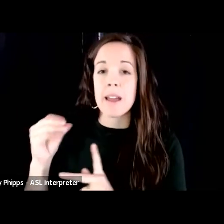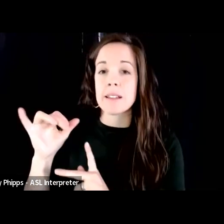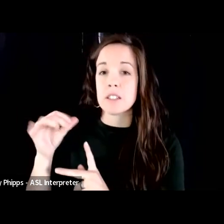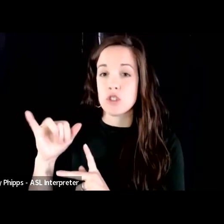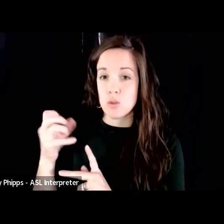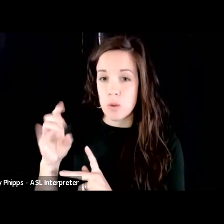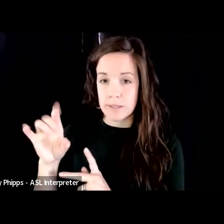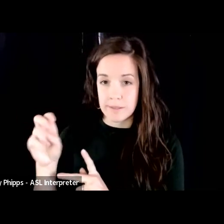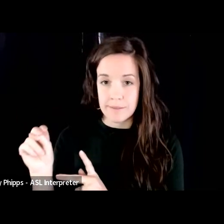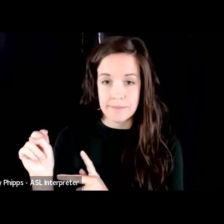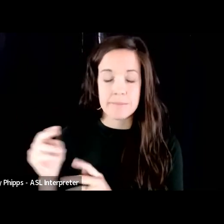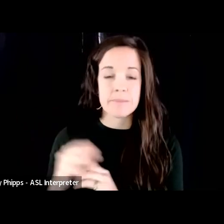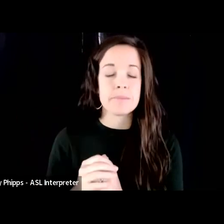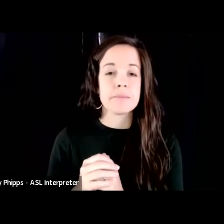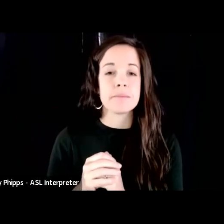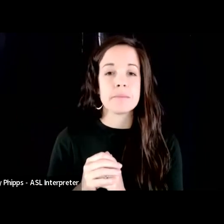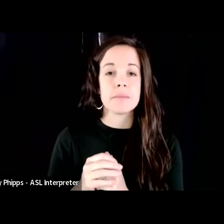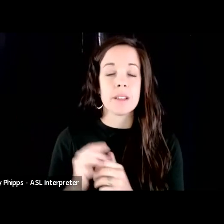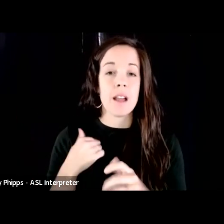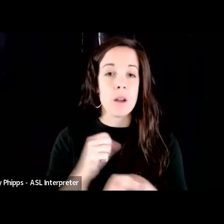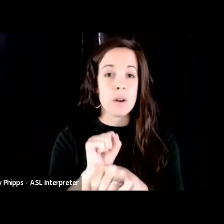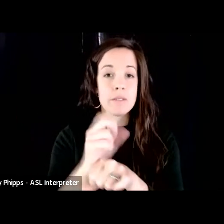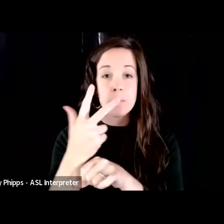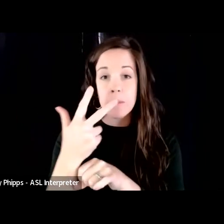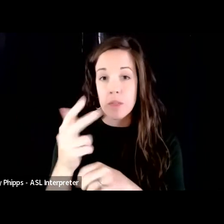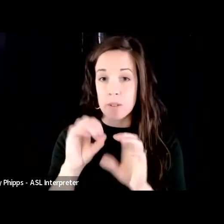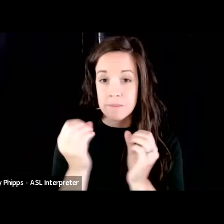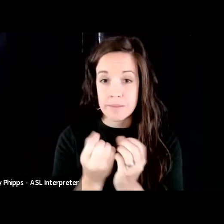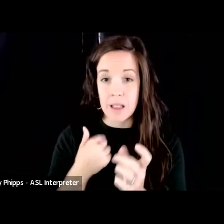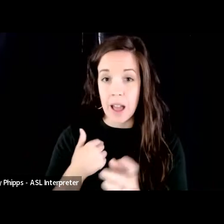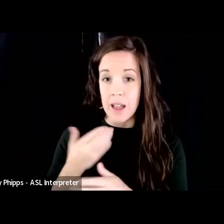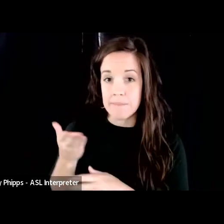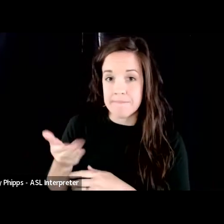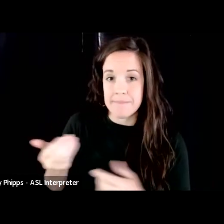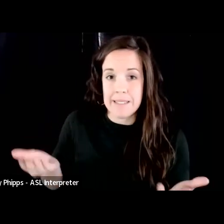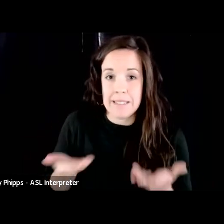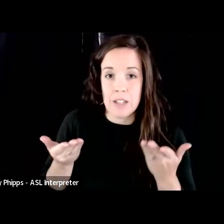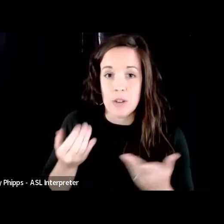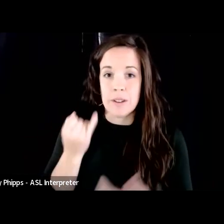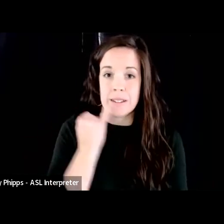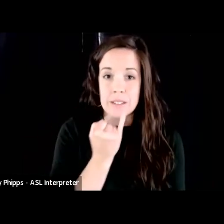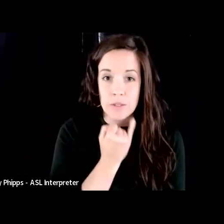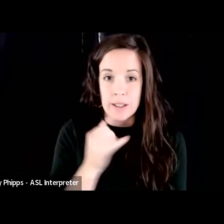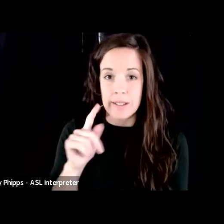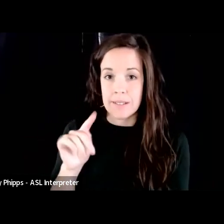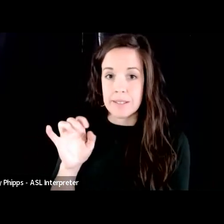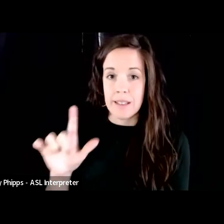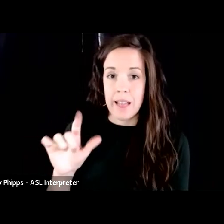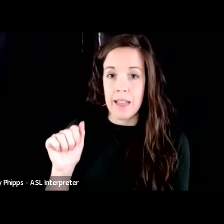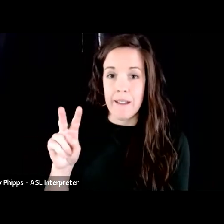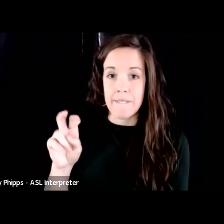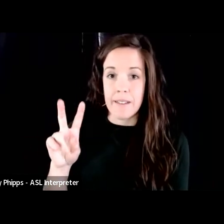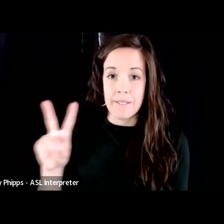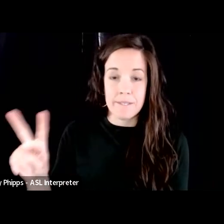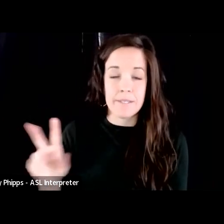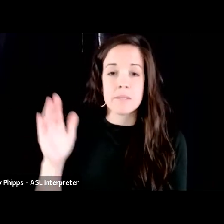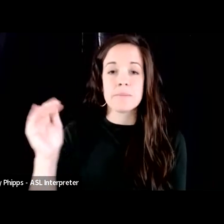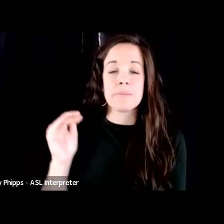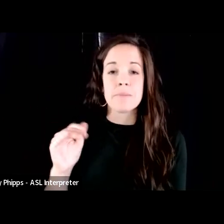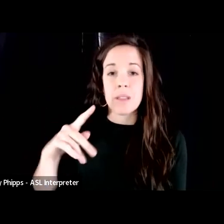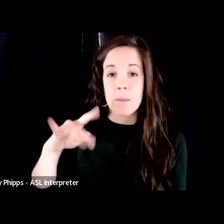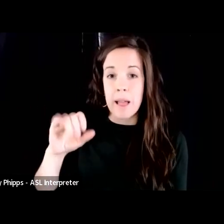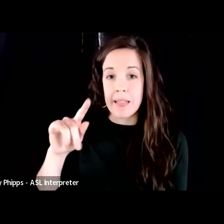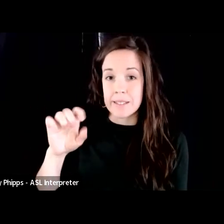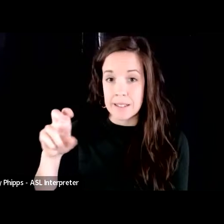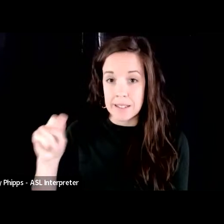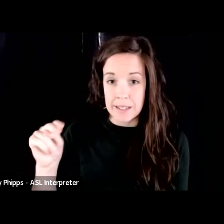of three offices. I'm located in Tel Aviv in Israel. Our Palestinian director is in Ramallah in Palestine, and our Jordanian